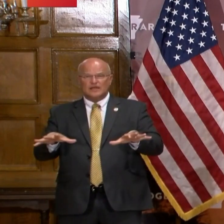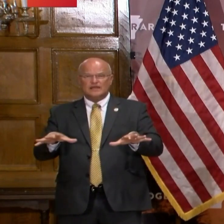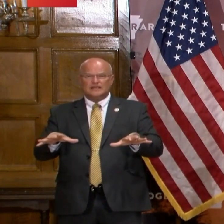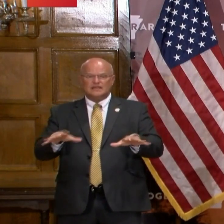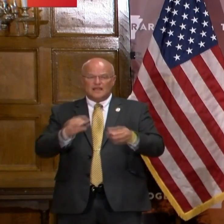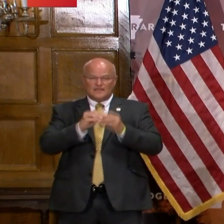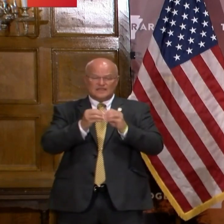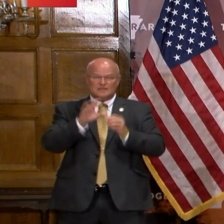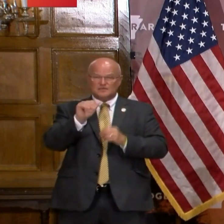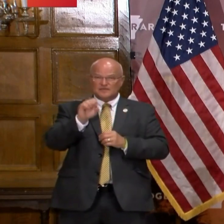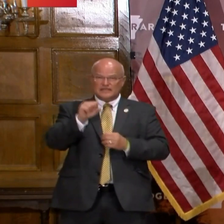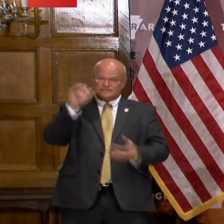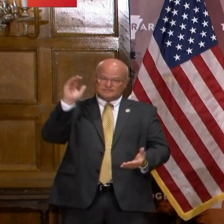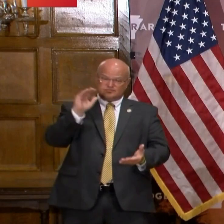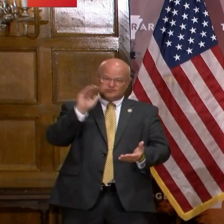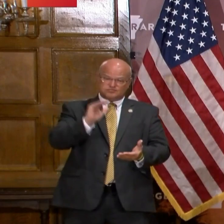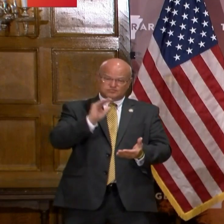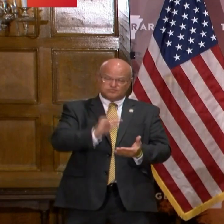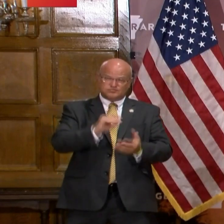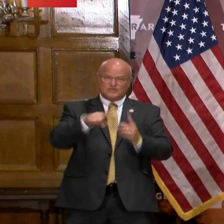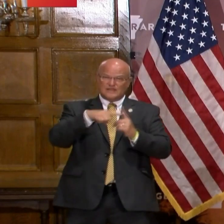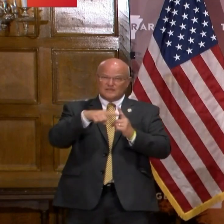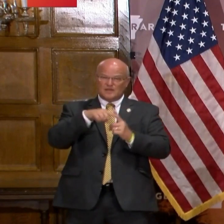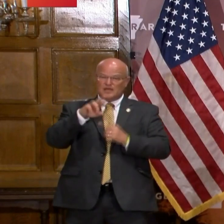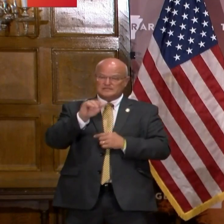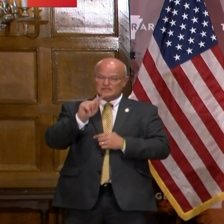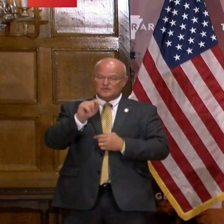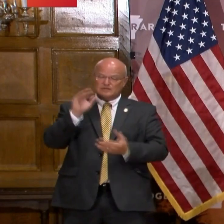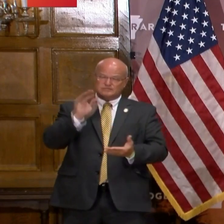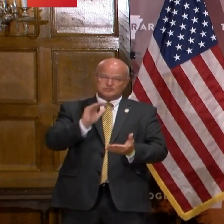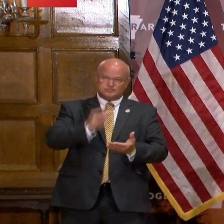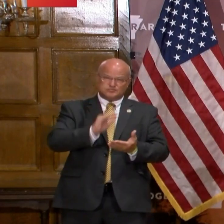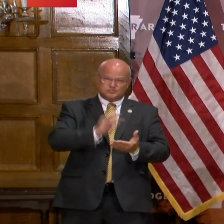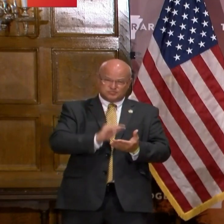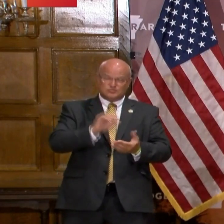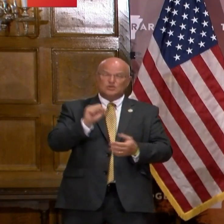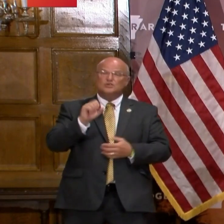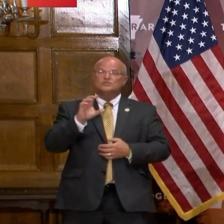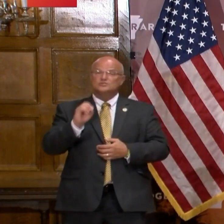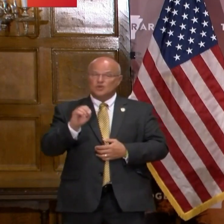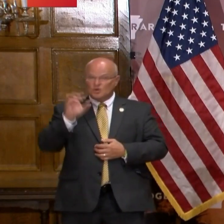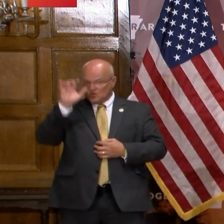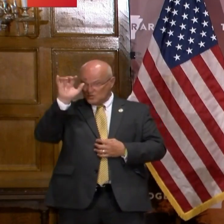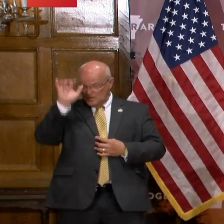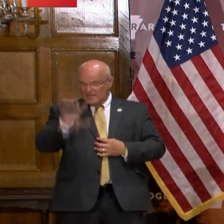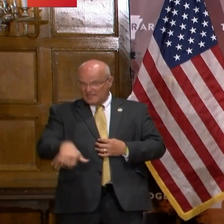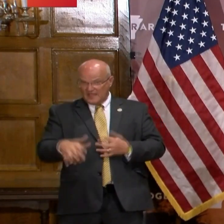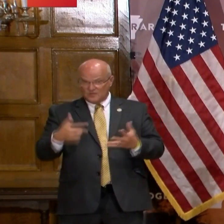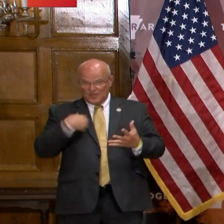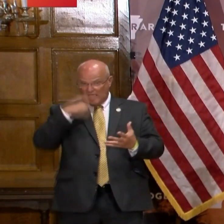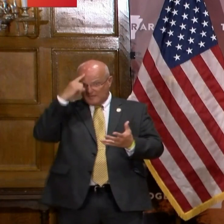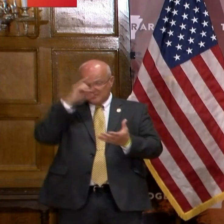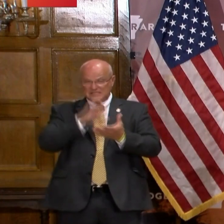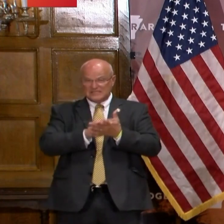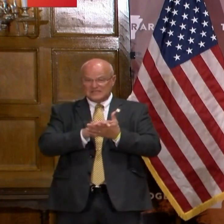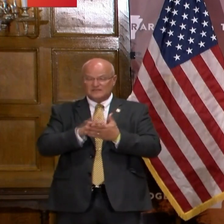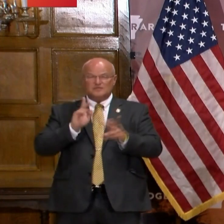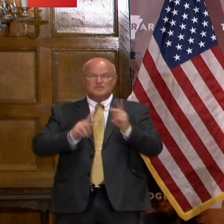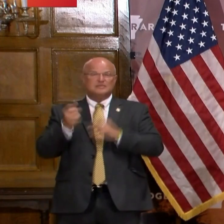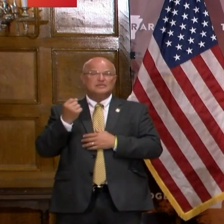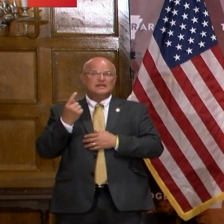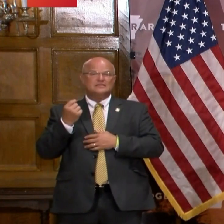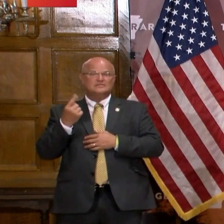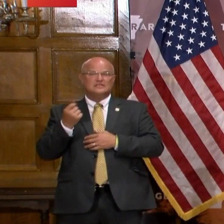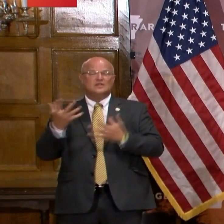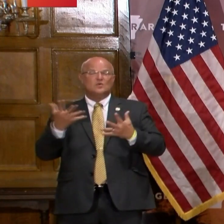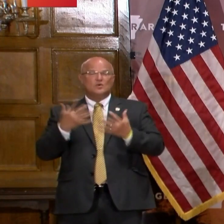reduce those number of cases. Let's reduce the positivity rate. So by and large, that's what I believe Arkansans